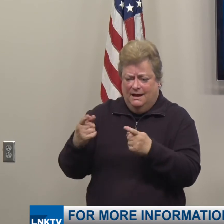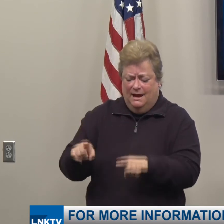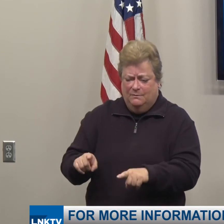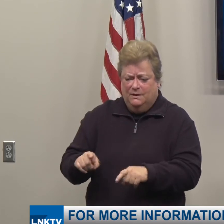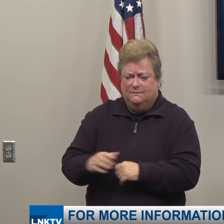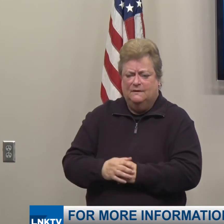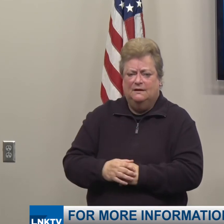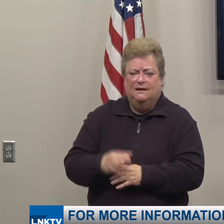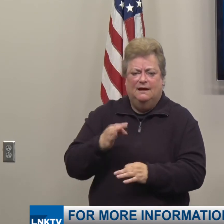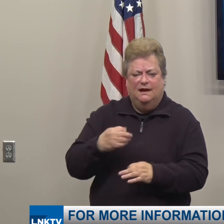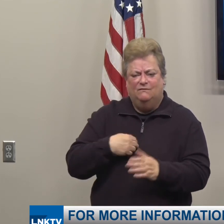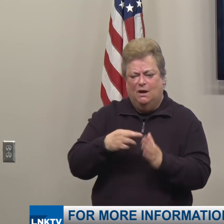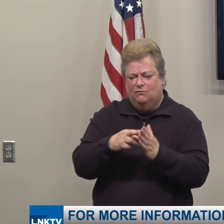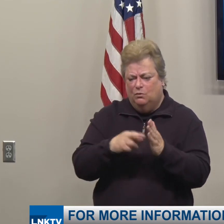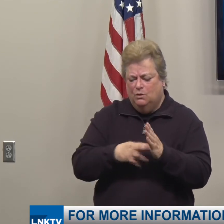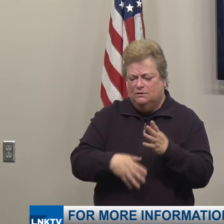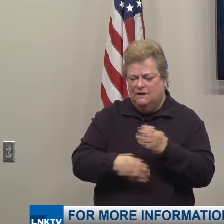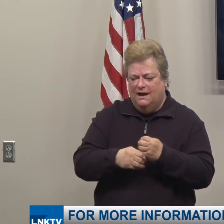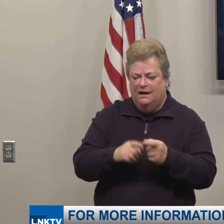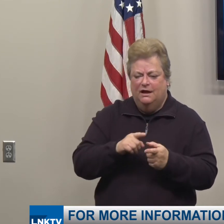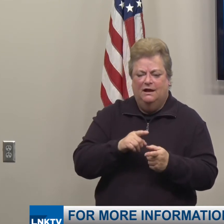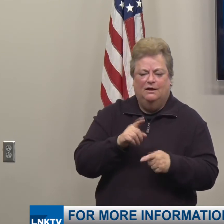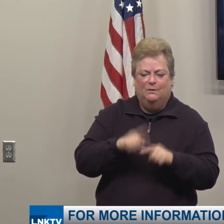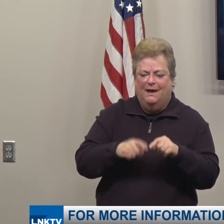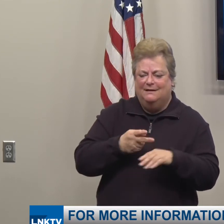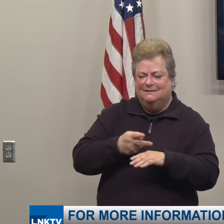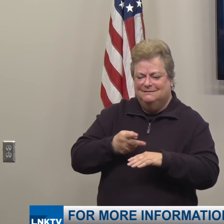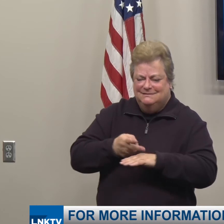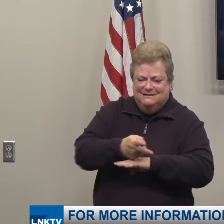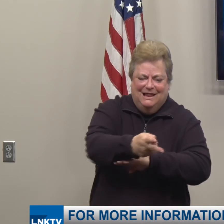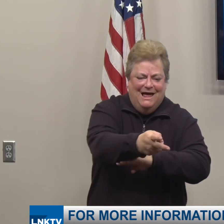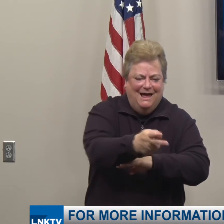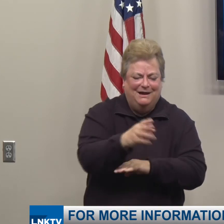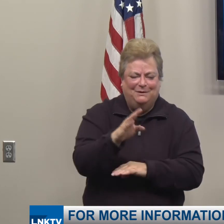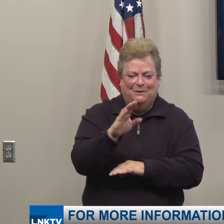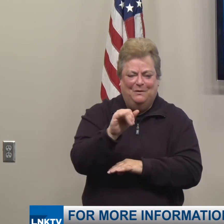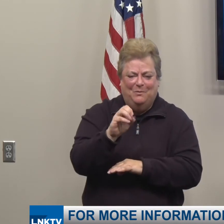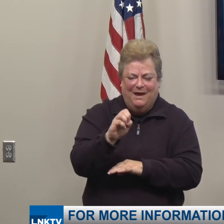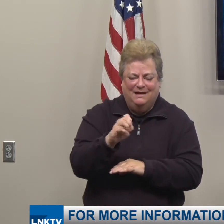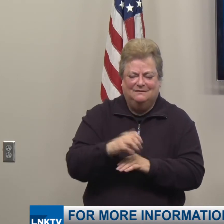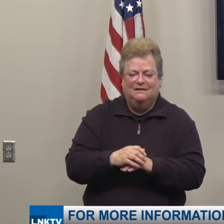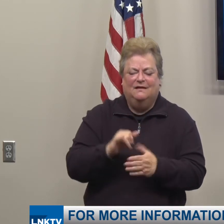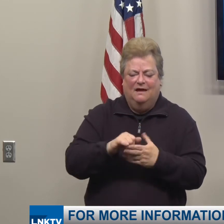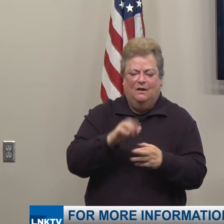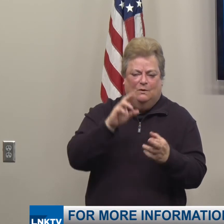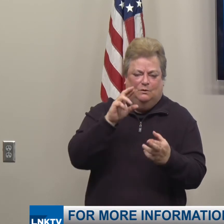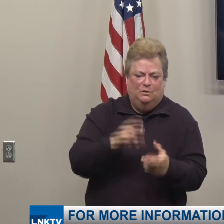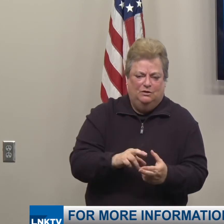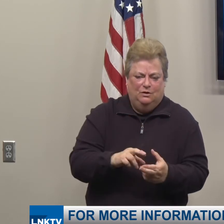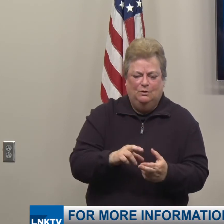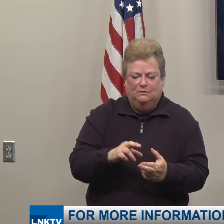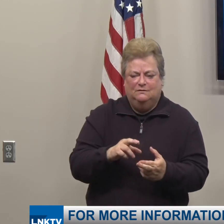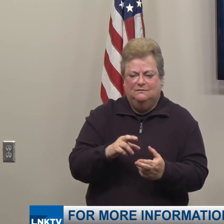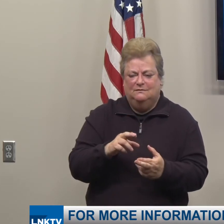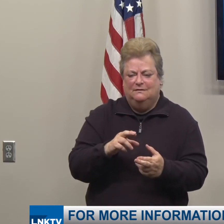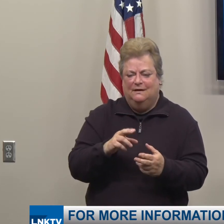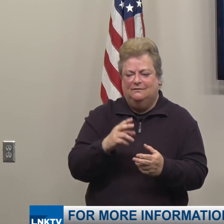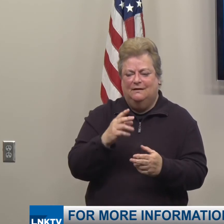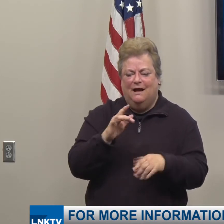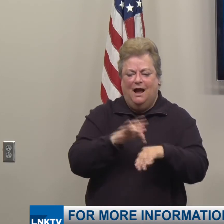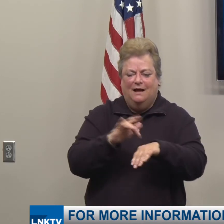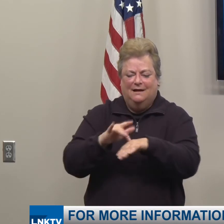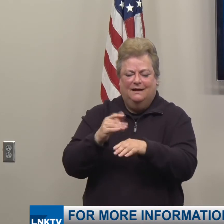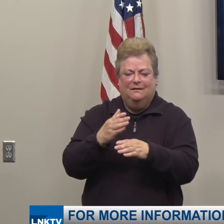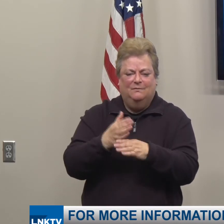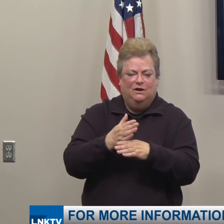for example, if there are rules added that prevent sliding into bases, that greatly reduces the potential for collision between two players,